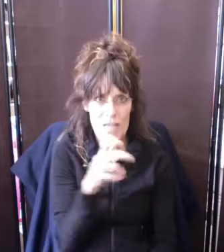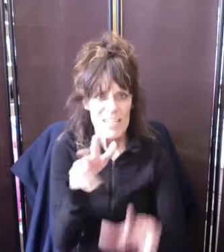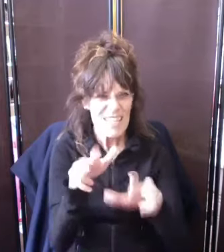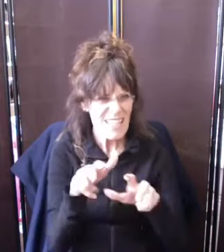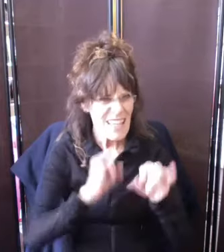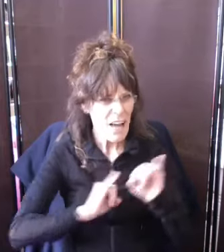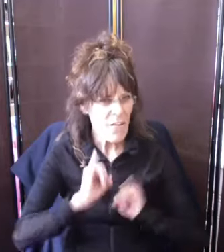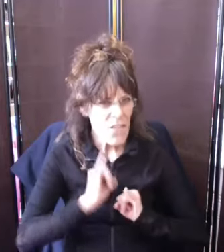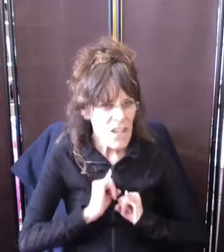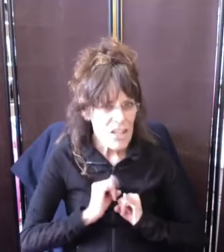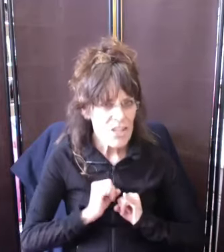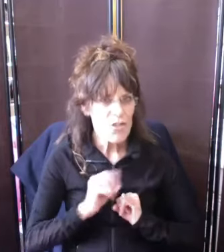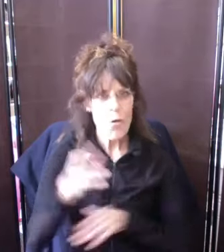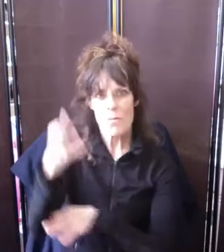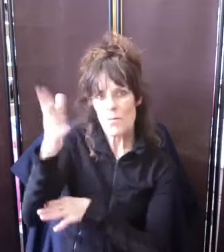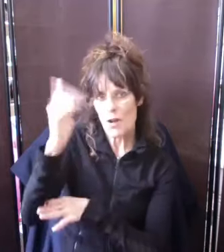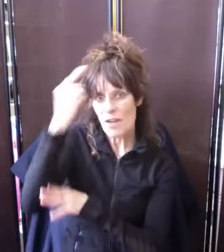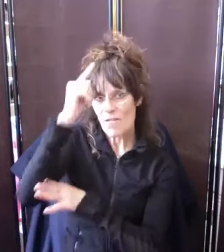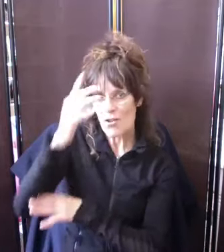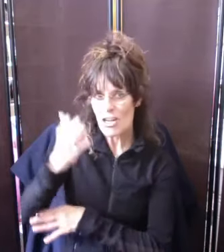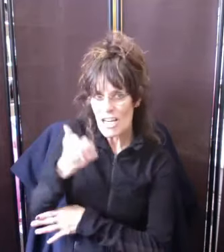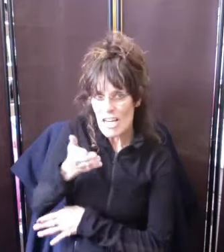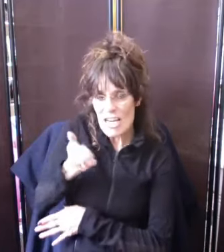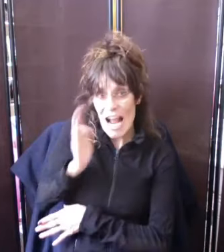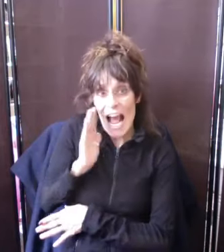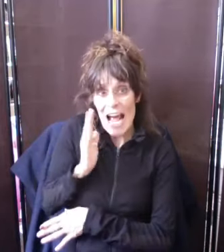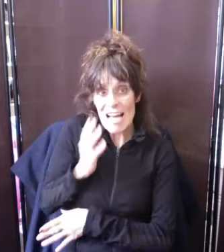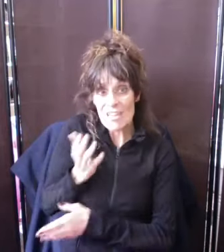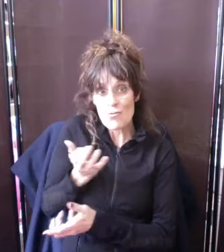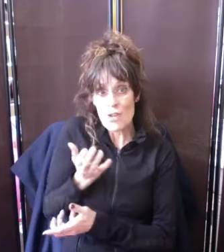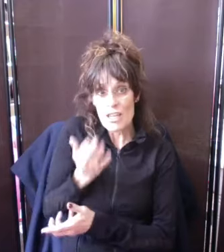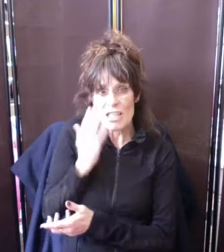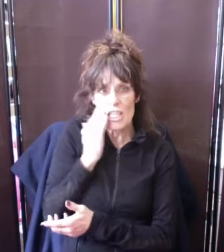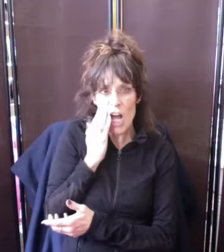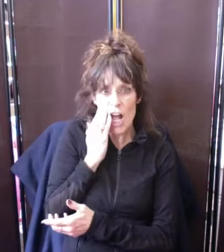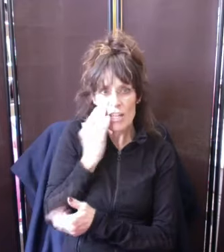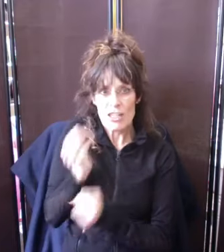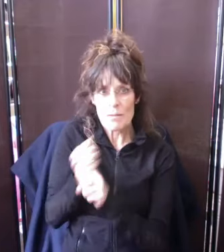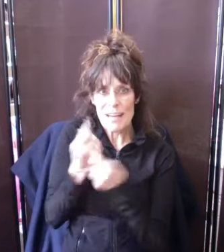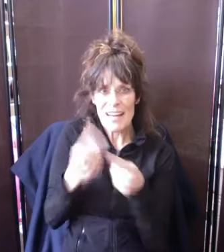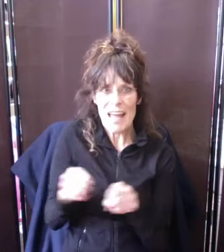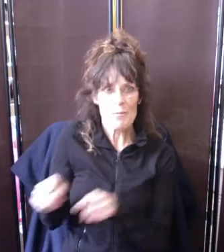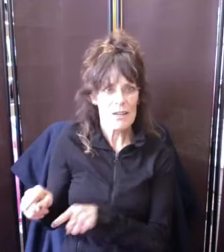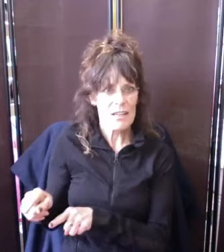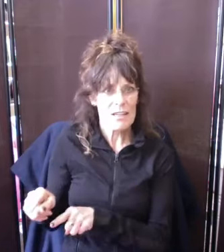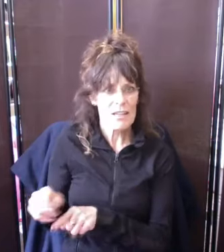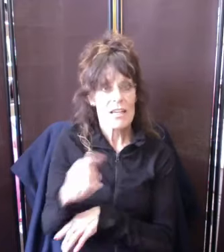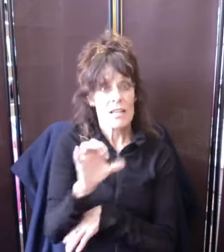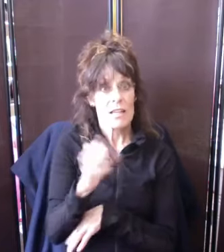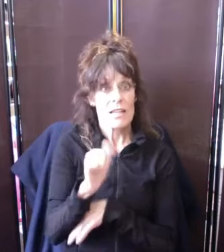praying for God's will, for knowledge of God's will for me and the power to carry that out? That 10th step is the most important thing I do every